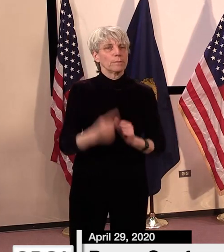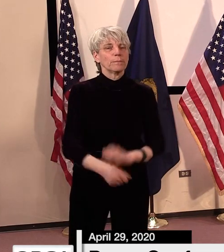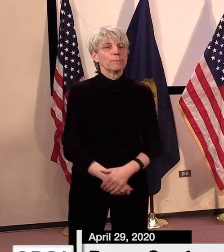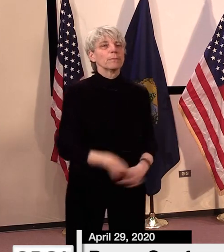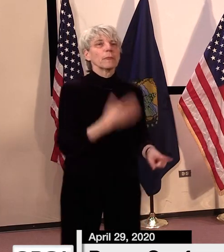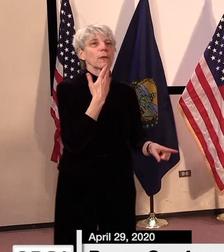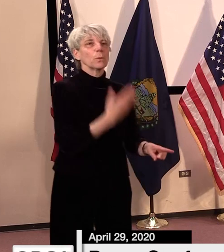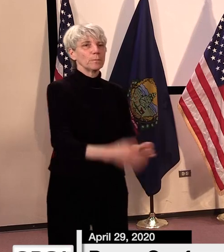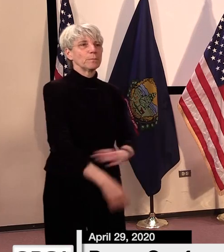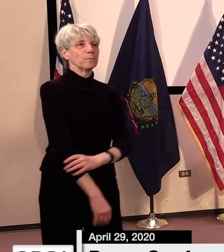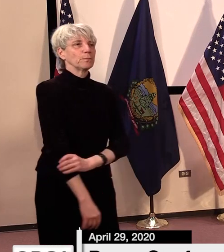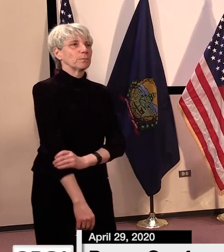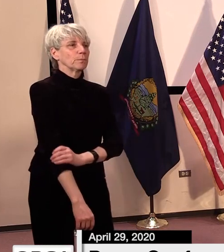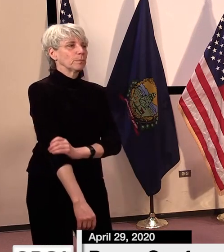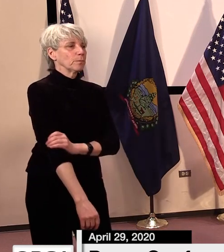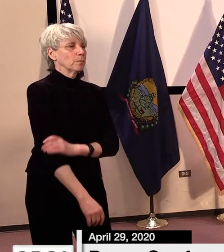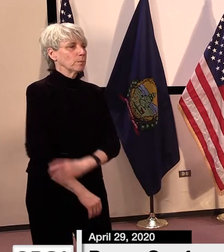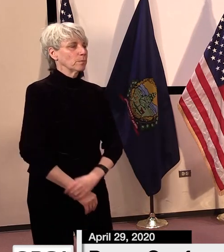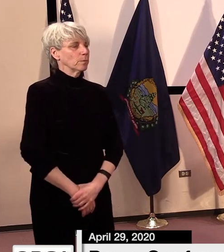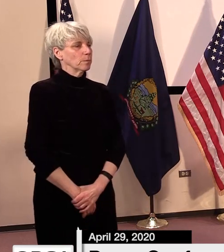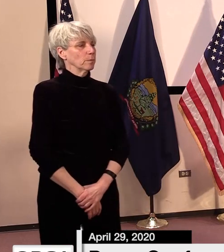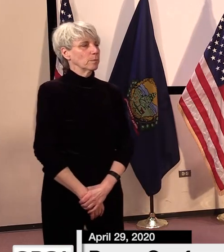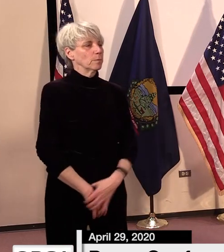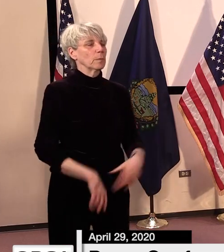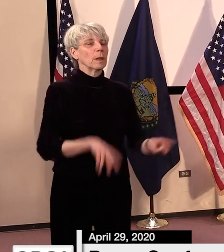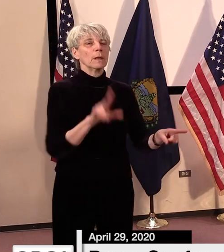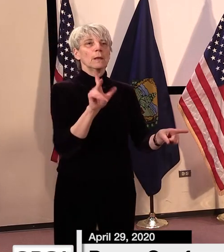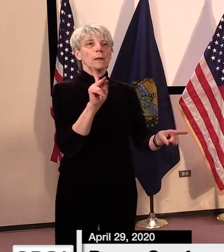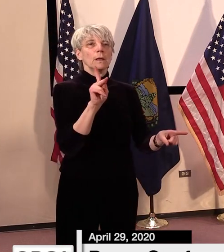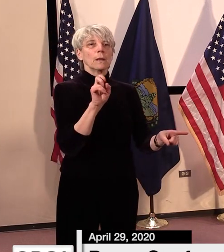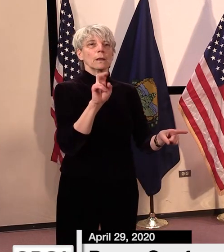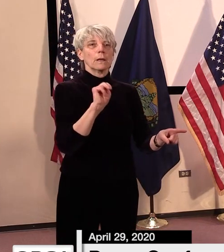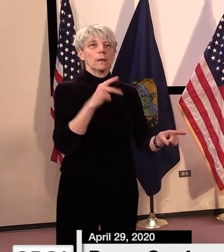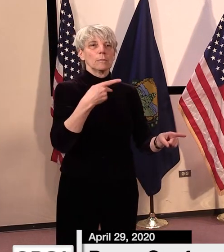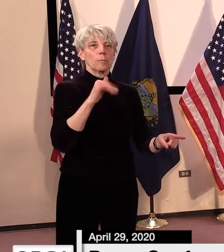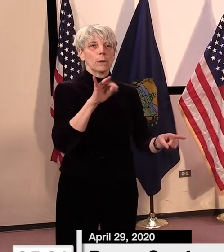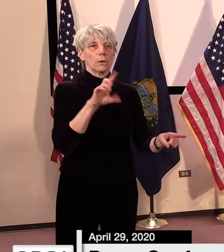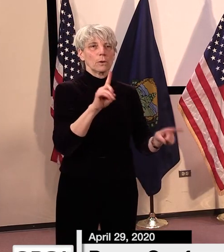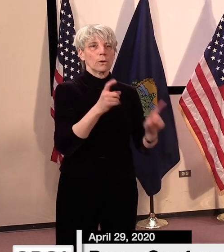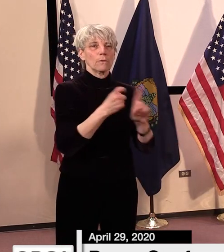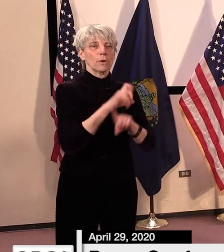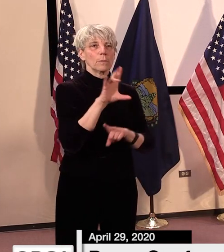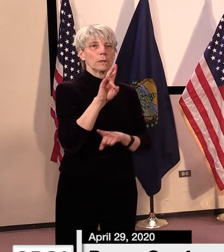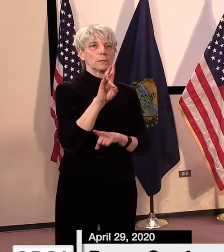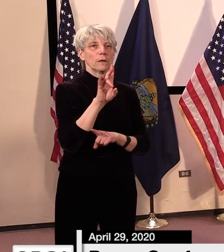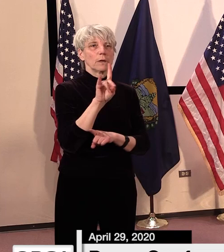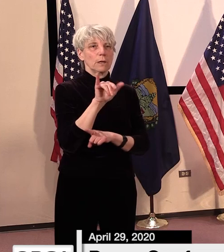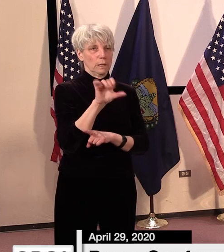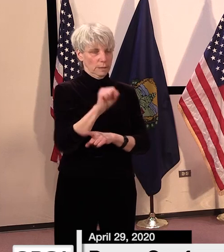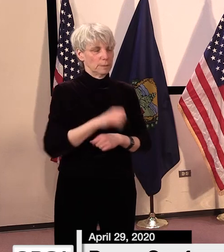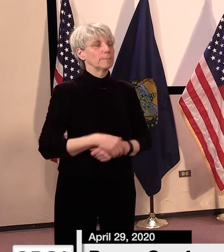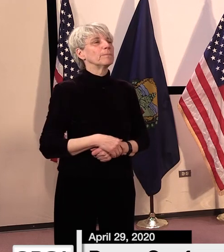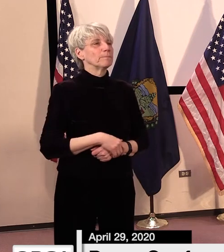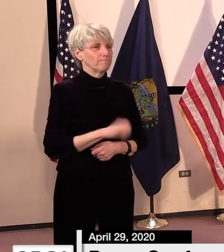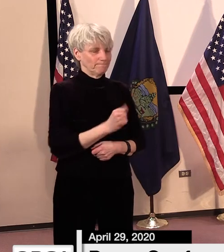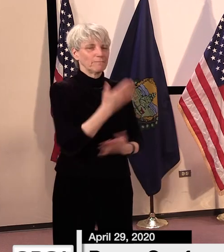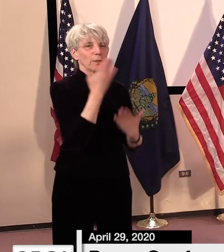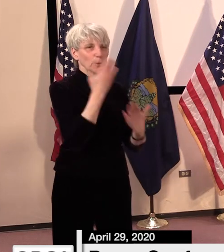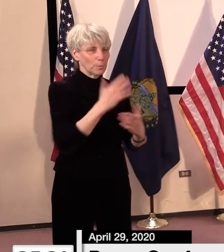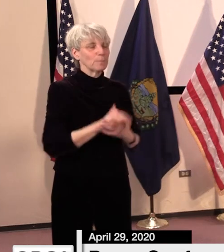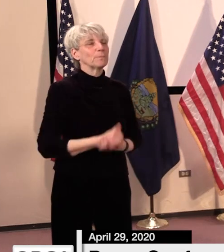Thanks, Governor. Ken Picard, 7 days. Yes, hi, thanks for taking my